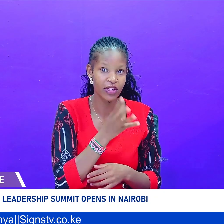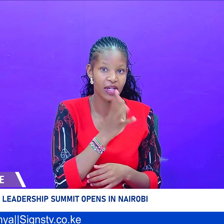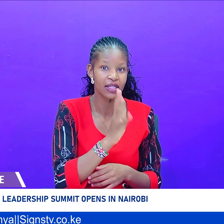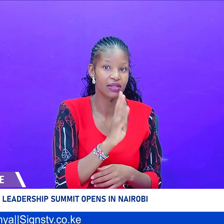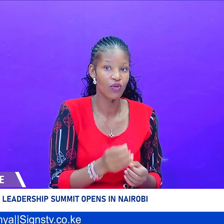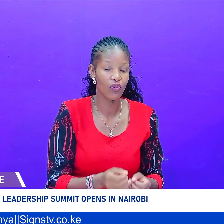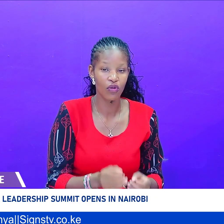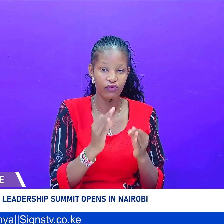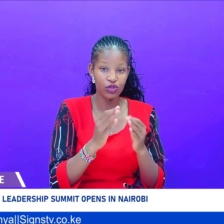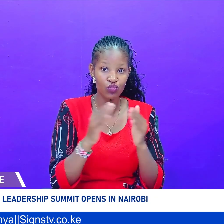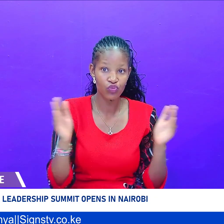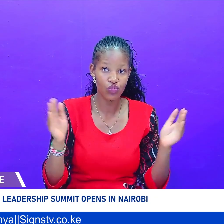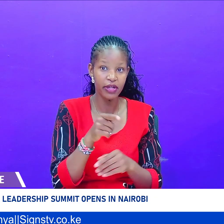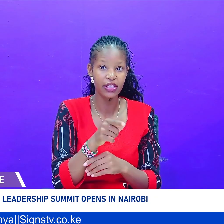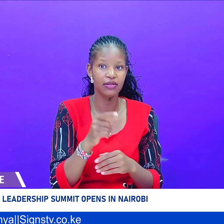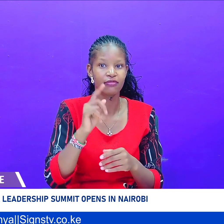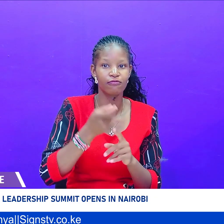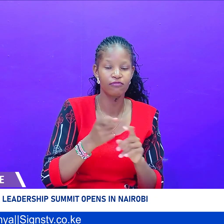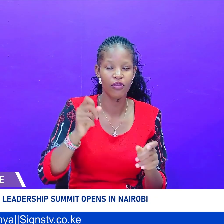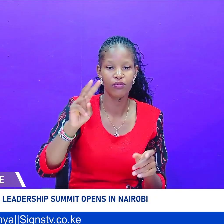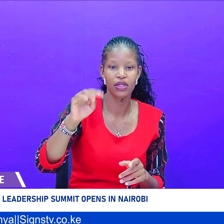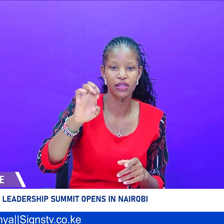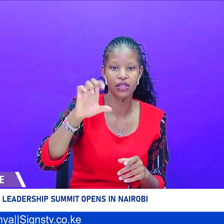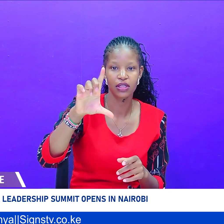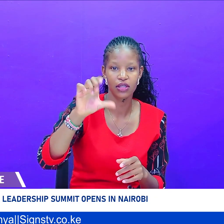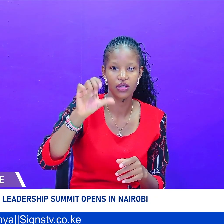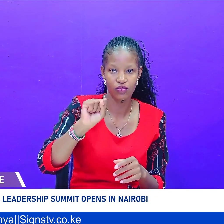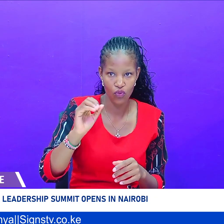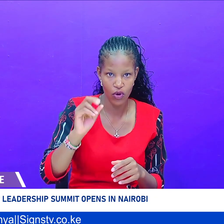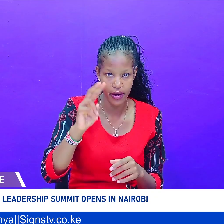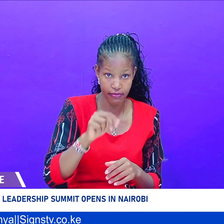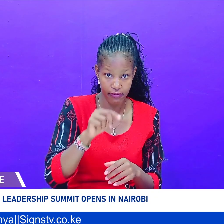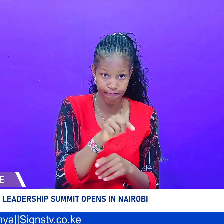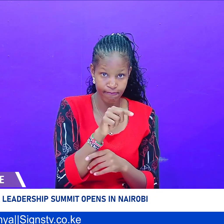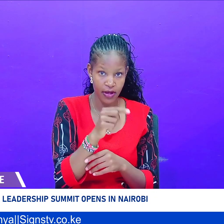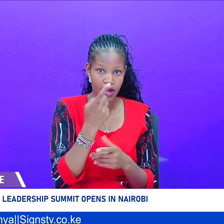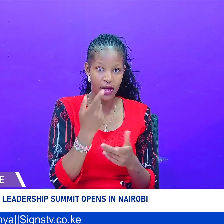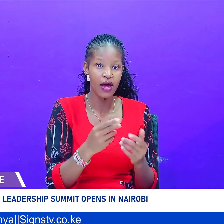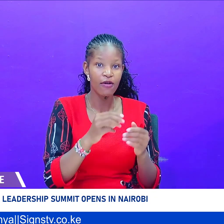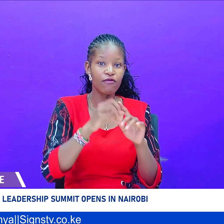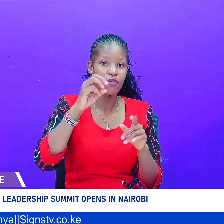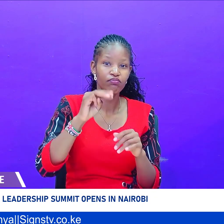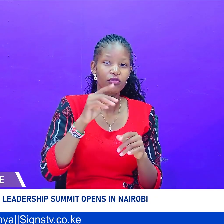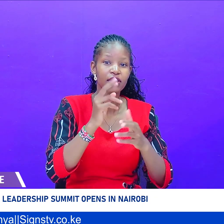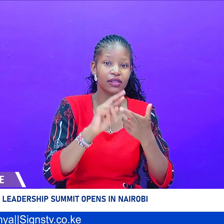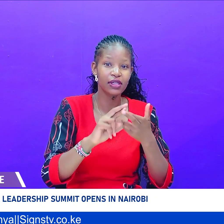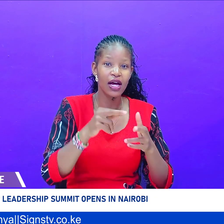Speaking at the official opening of the Nelson Mandela Leadership Summit, Ndamba Mandela called for accountability in